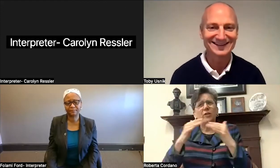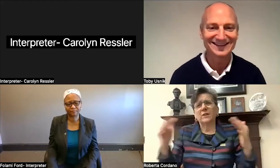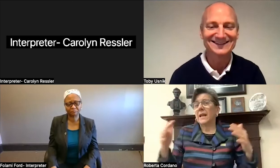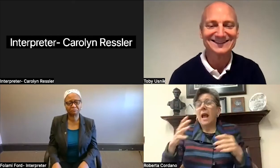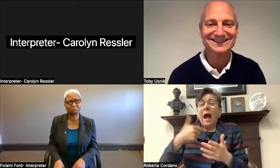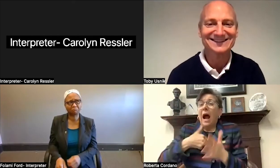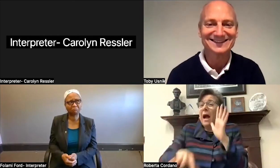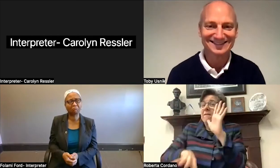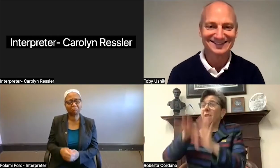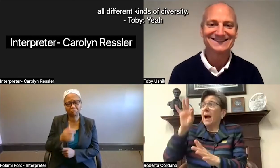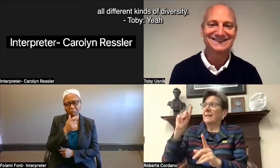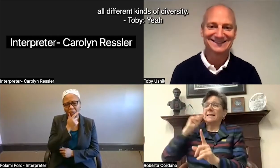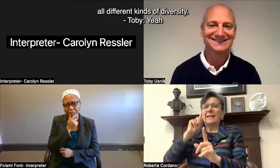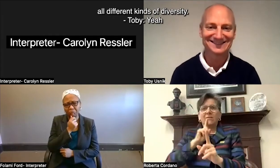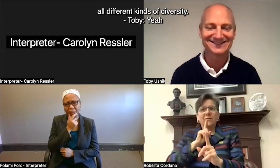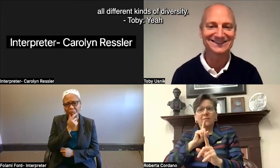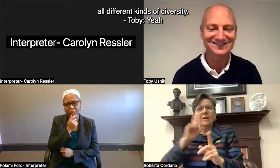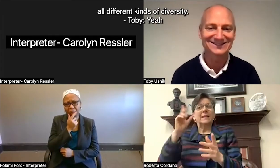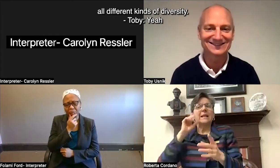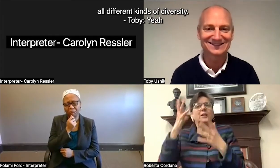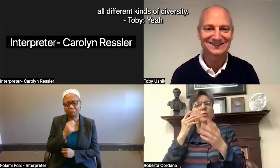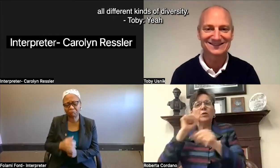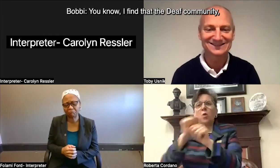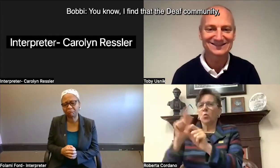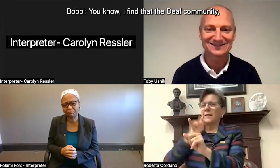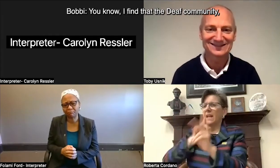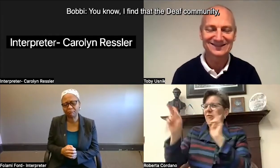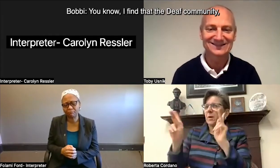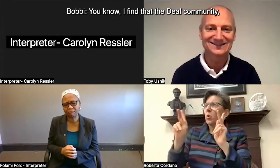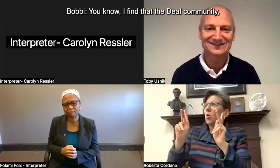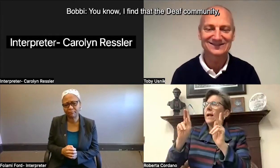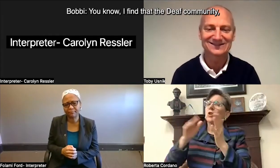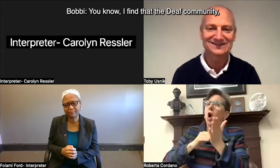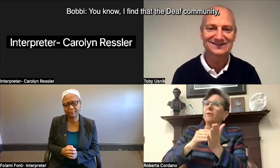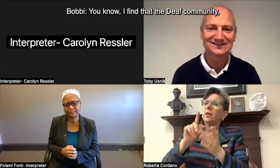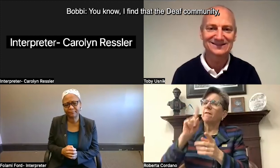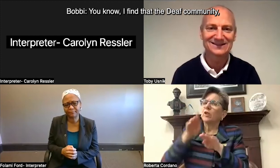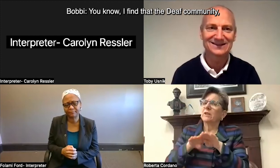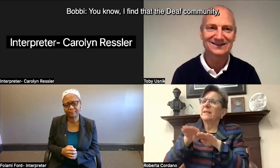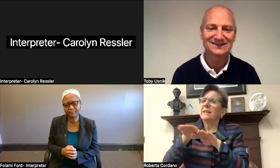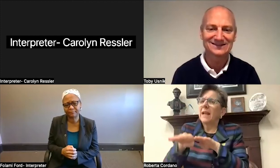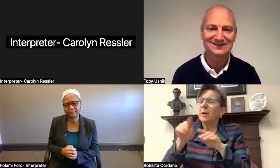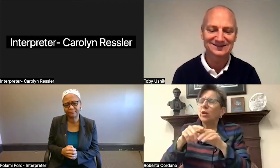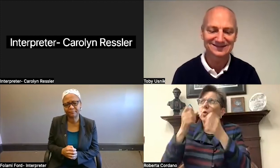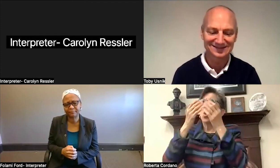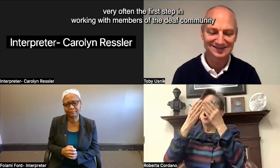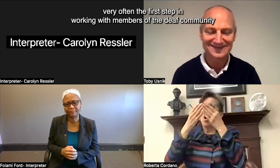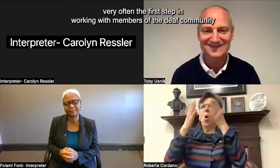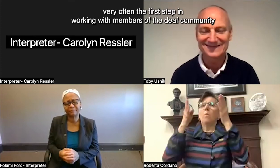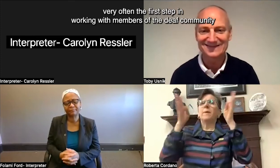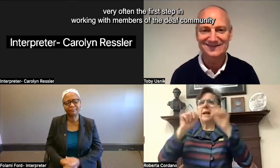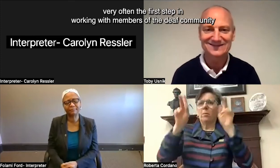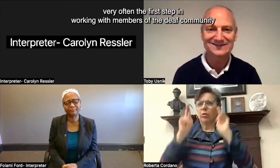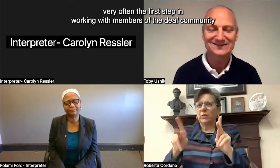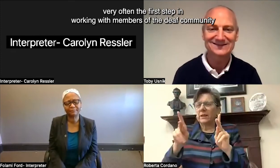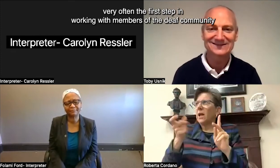All different kinds of diversity. You know, I find that the deaf community, very often the first step